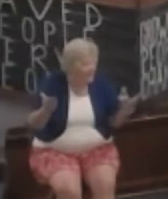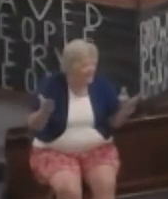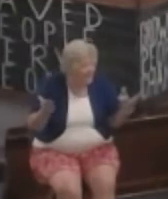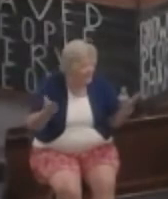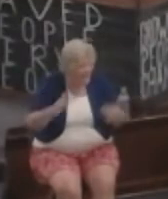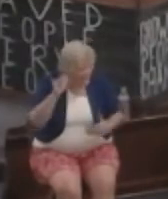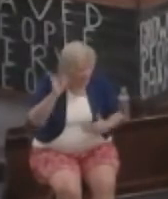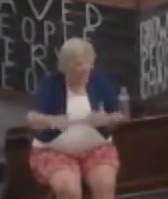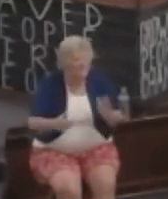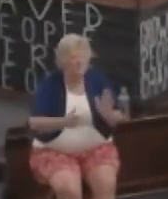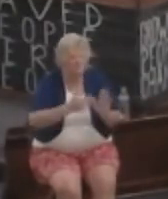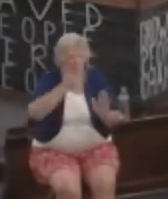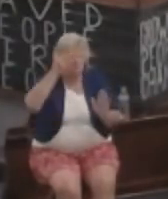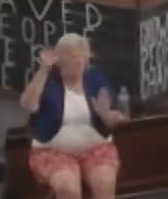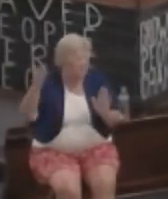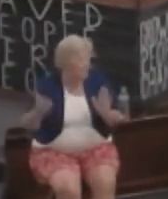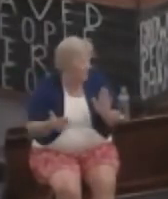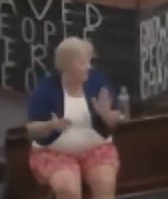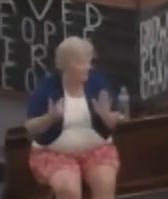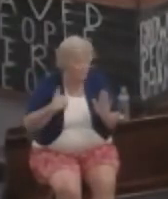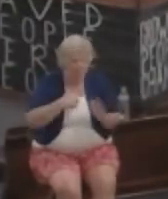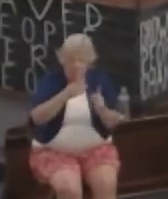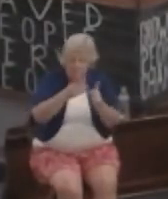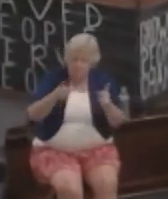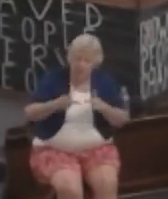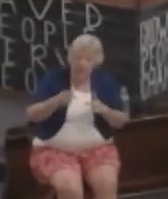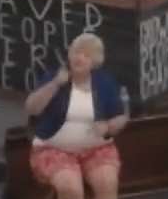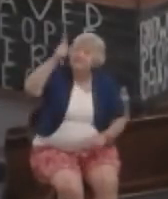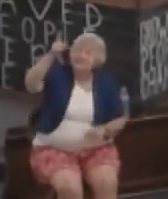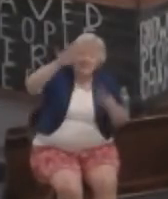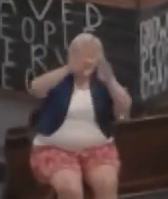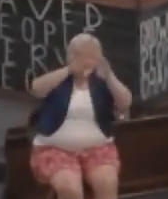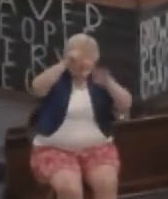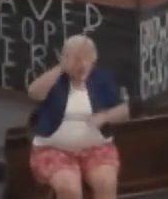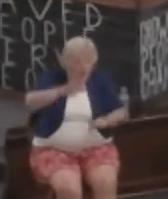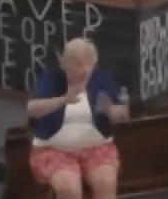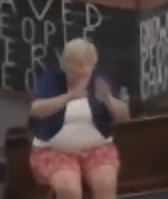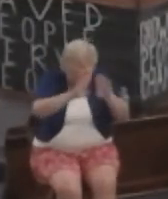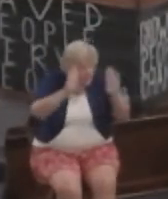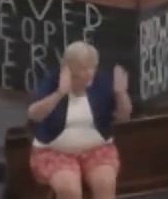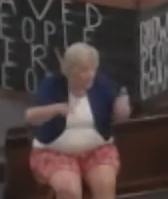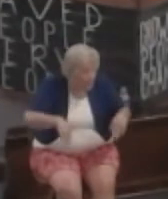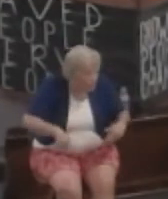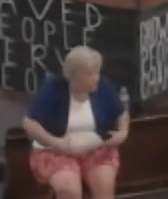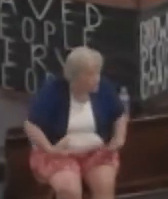That is glory. We have a place in God's house.